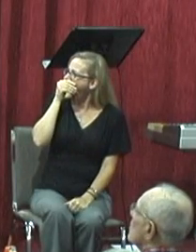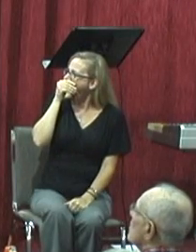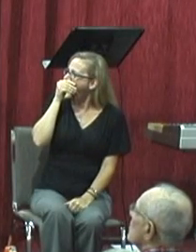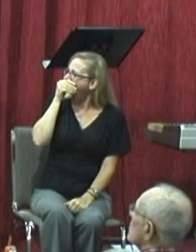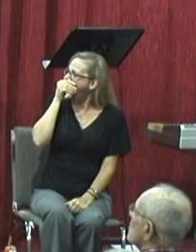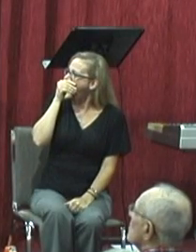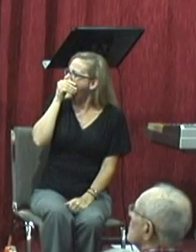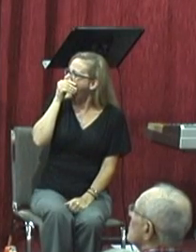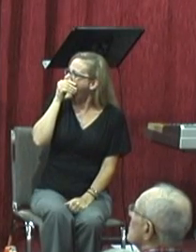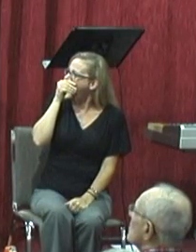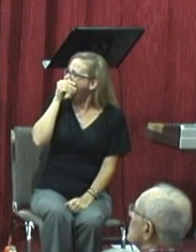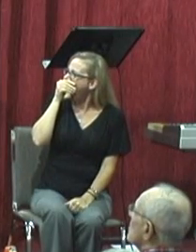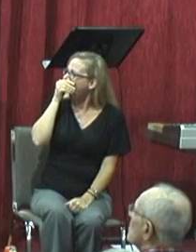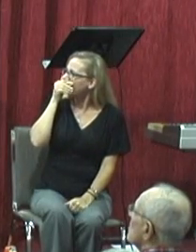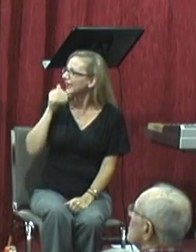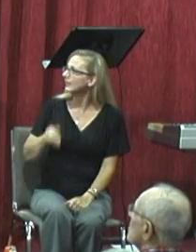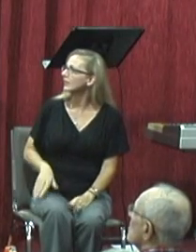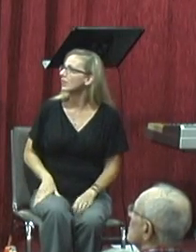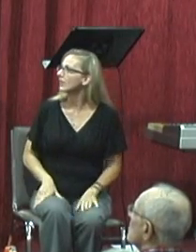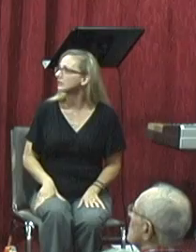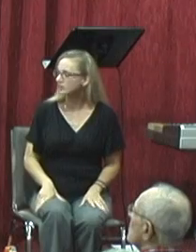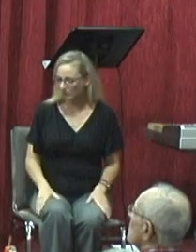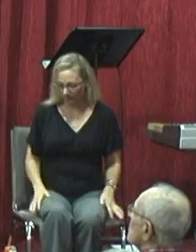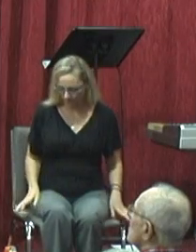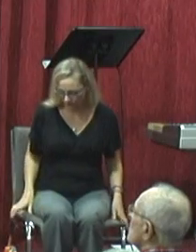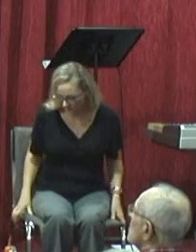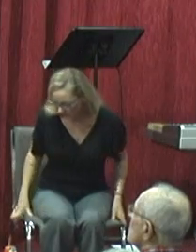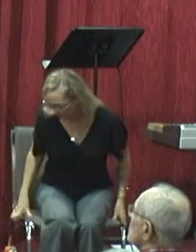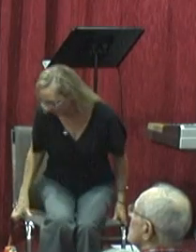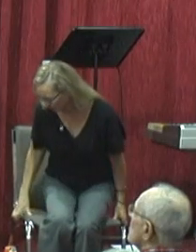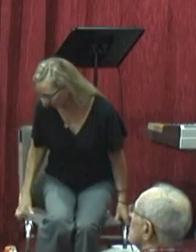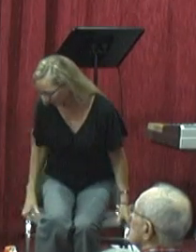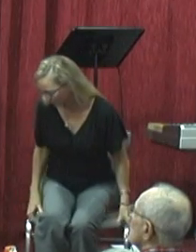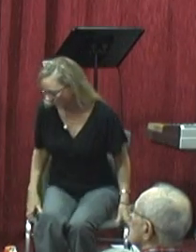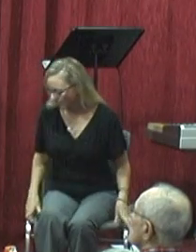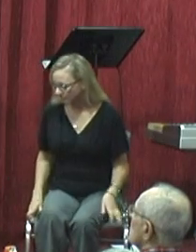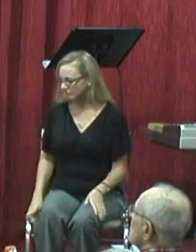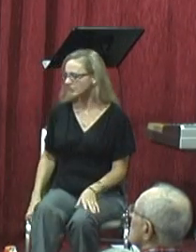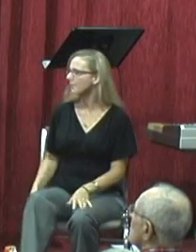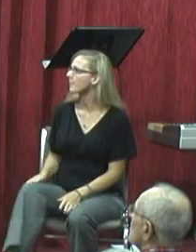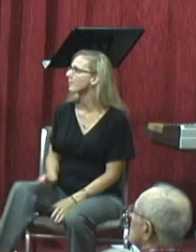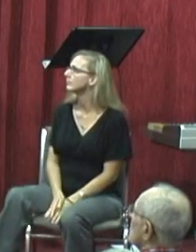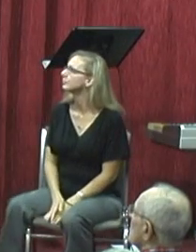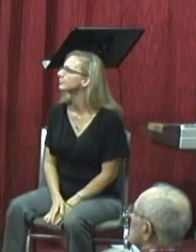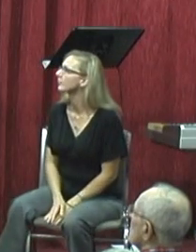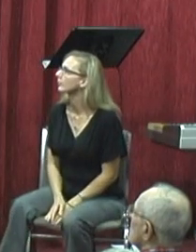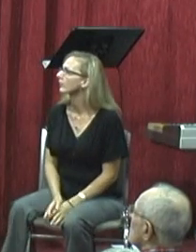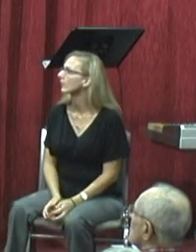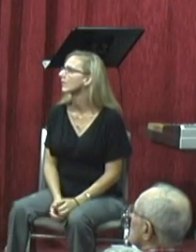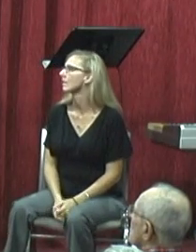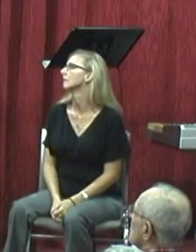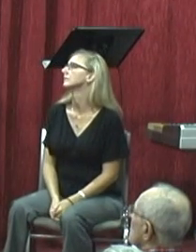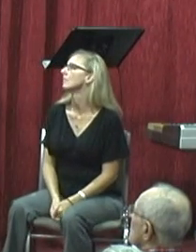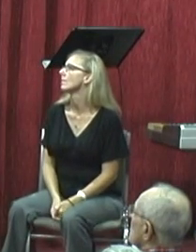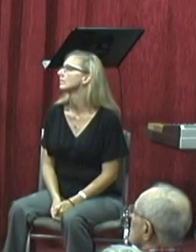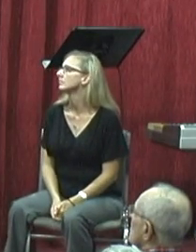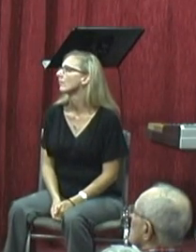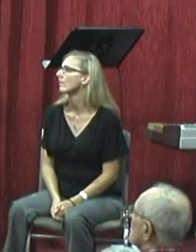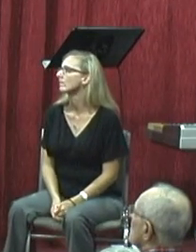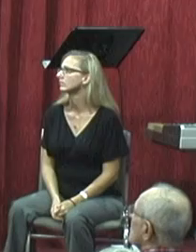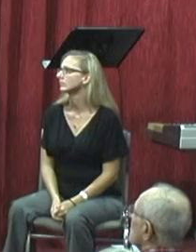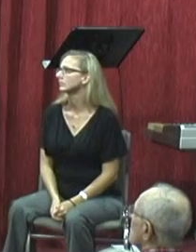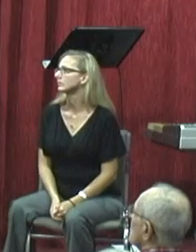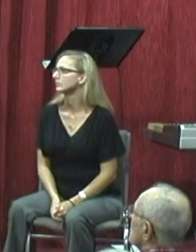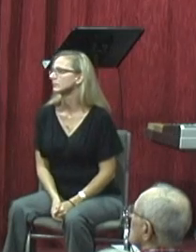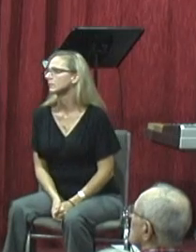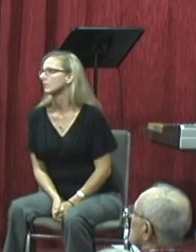ephod to be memorial stones for Bnei Israel, the sons of Israel. So Aaron is to bear their names before Adonai on his